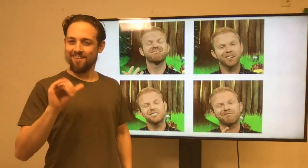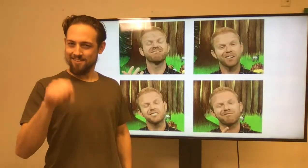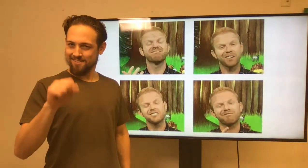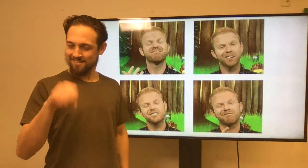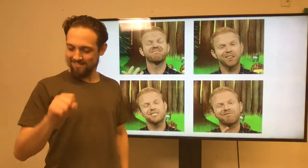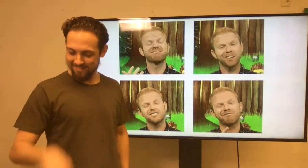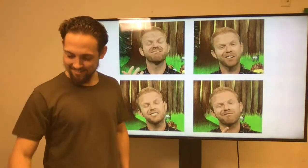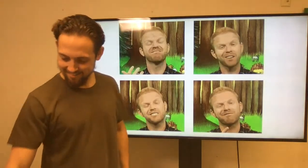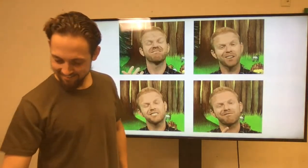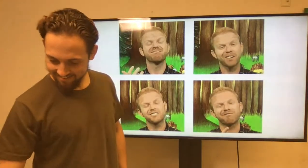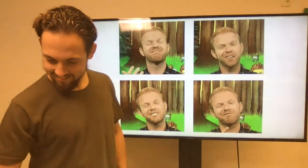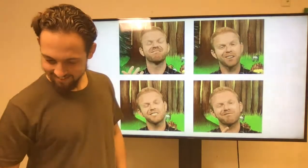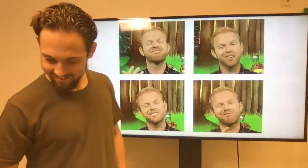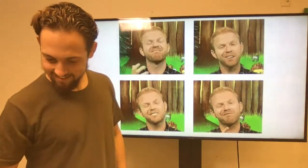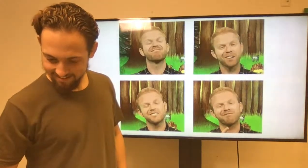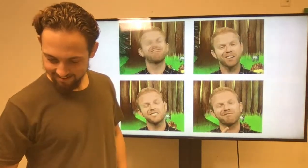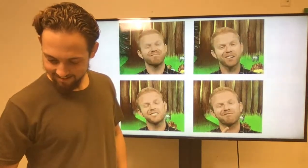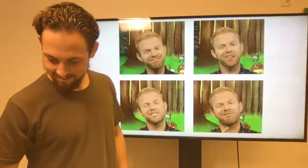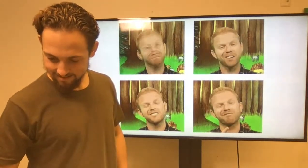Maybe you learned something new today.